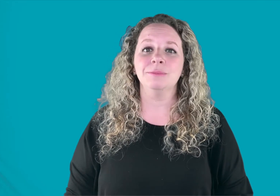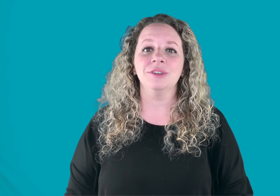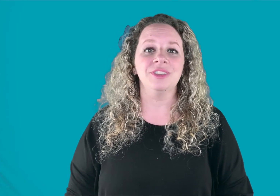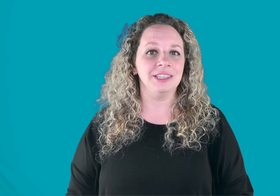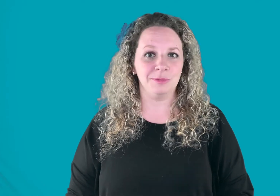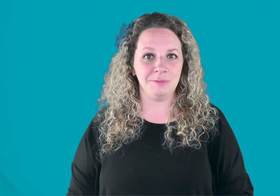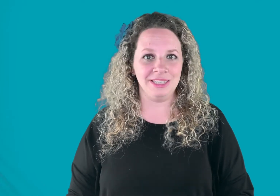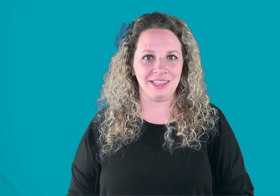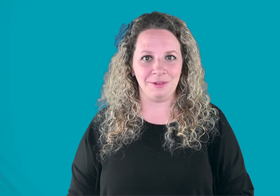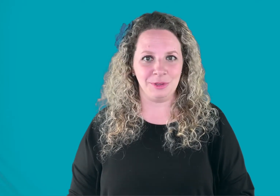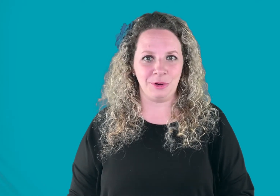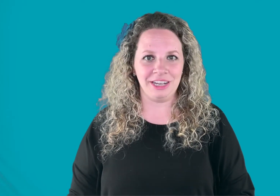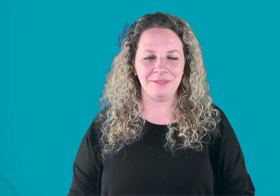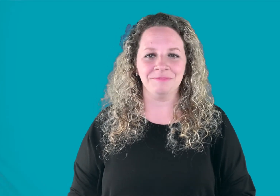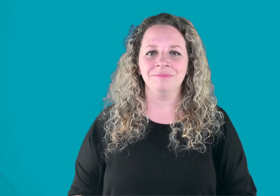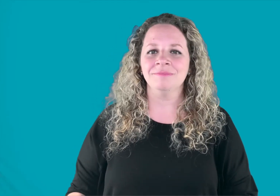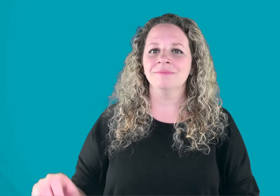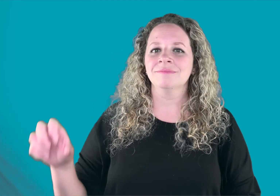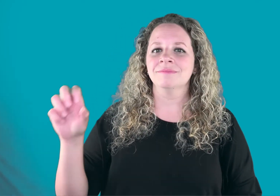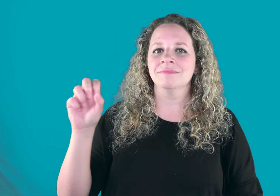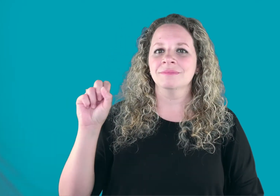of this would be sign with Courtney.